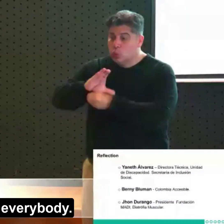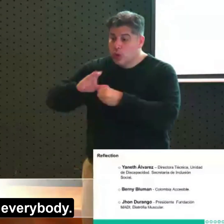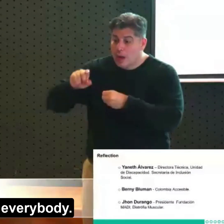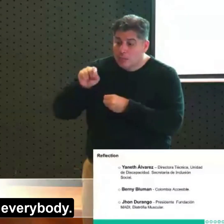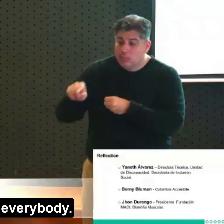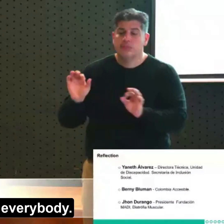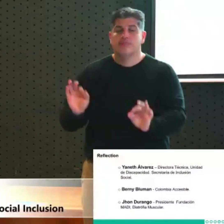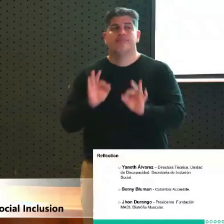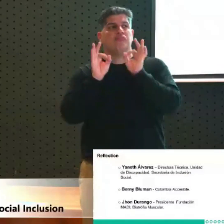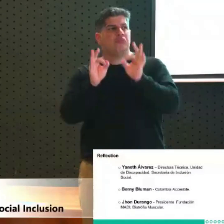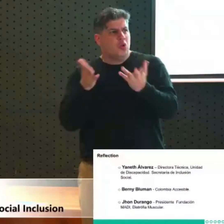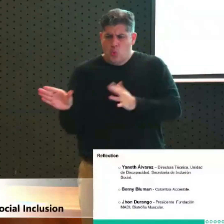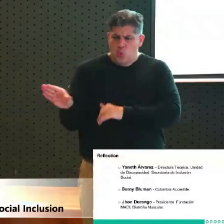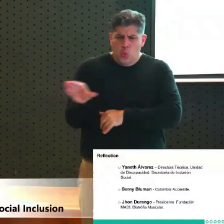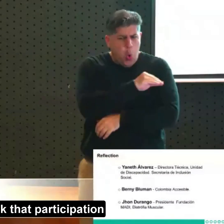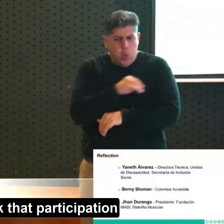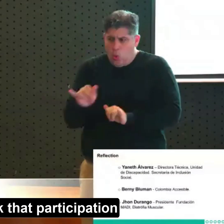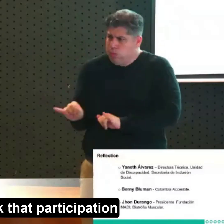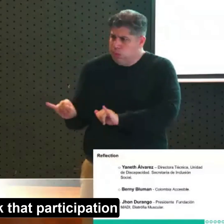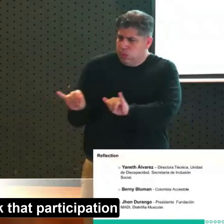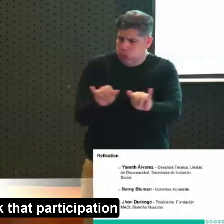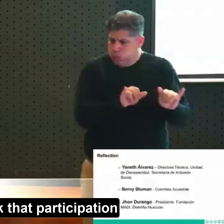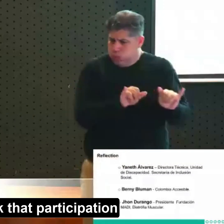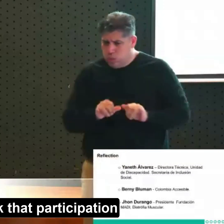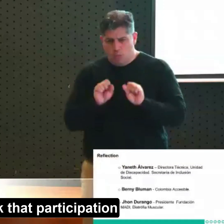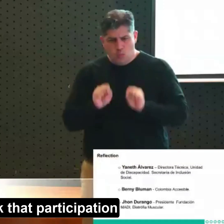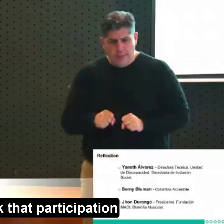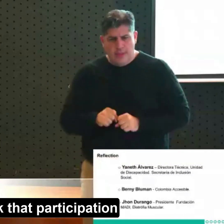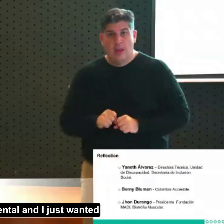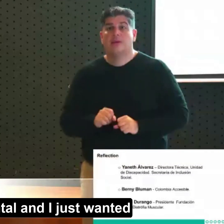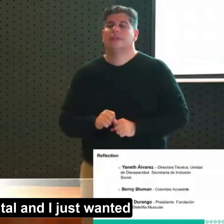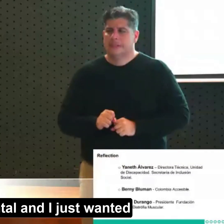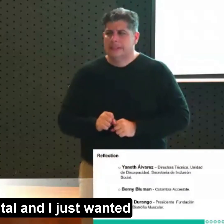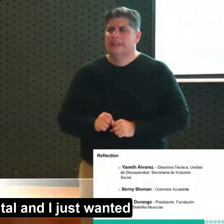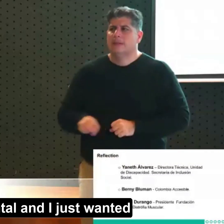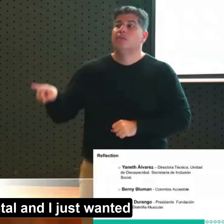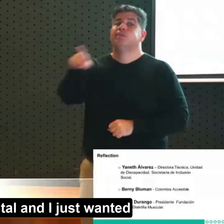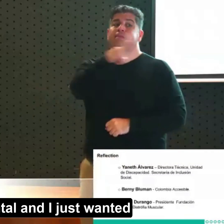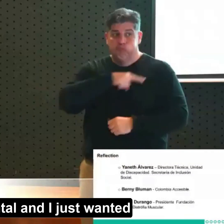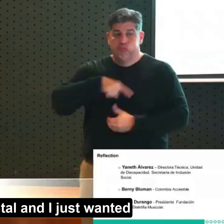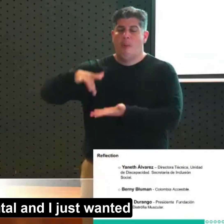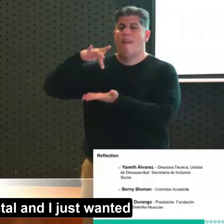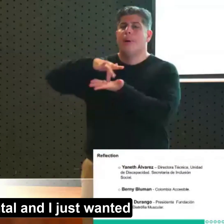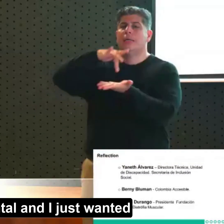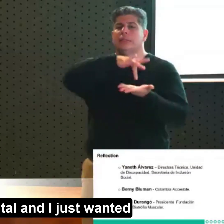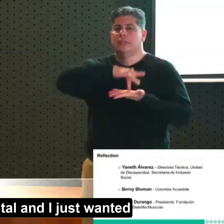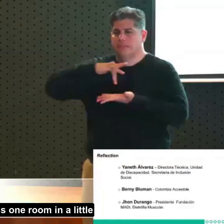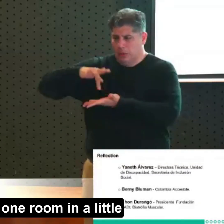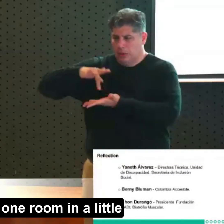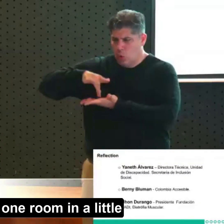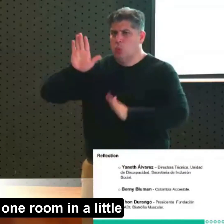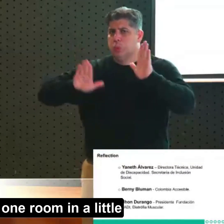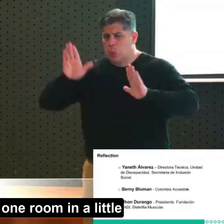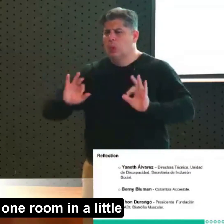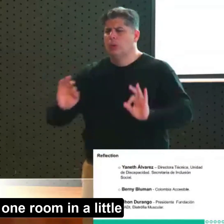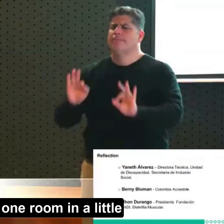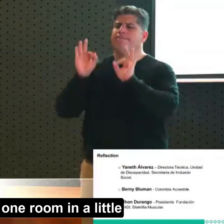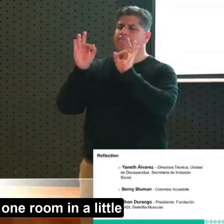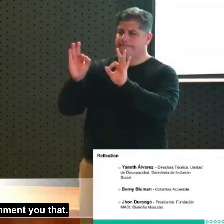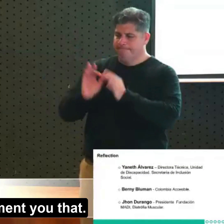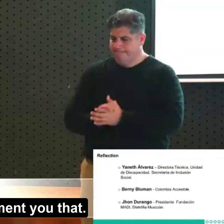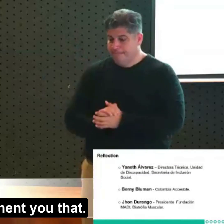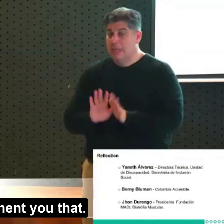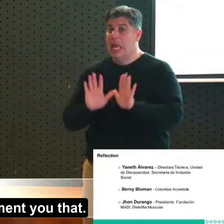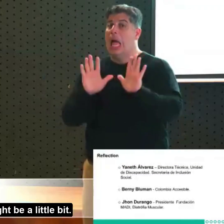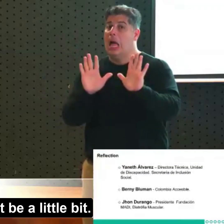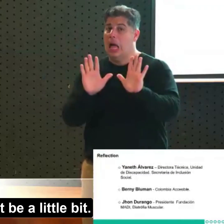for everybody. And I think that participation is fundamental. And I just wanted to express a